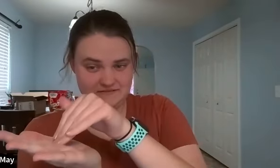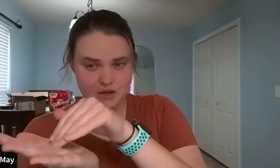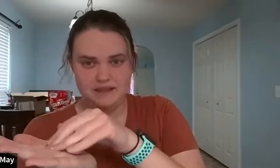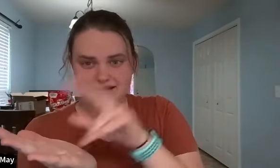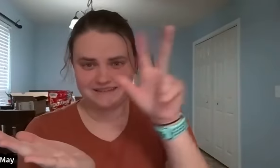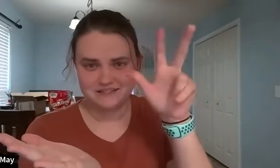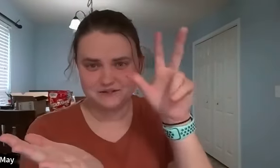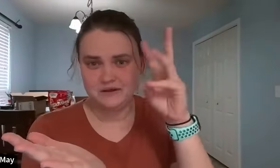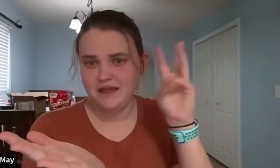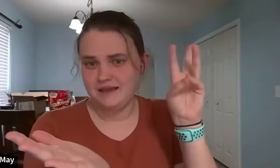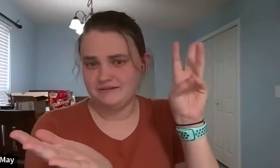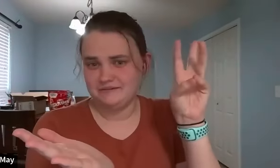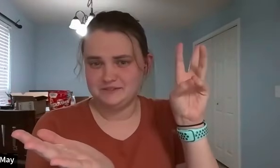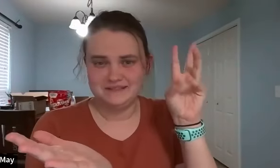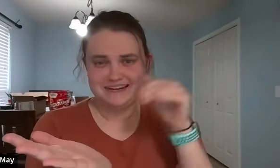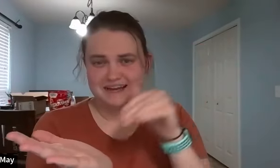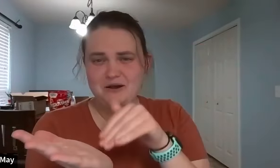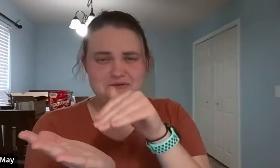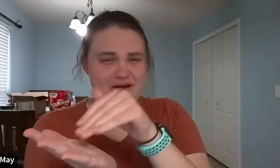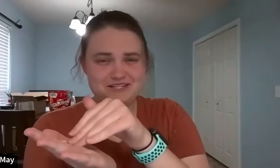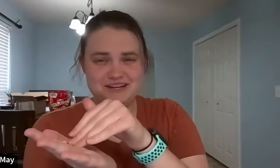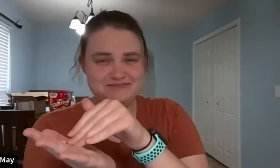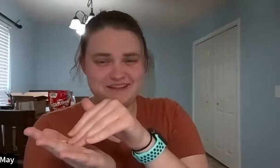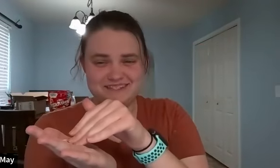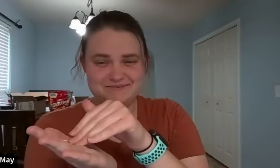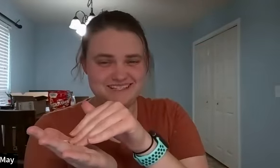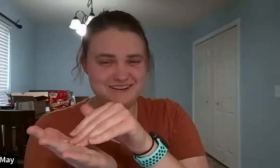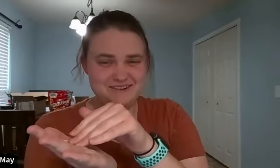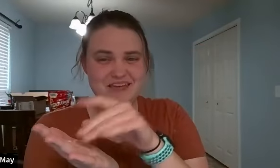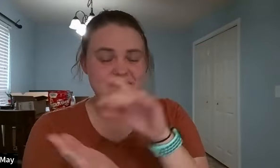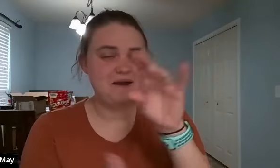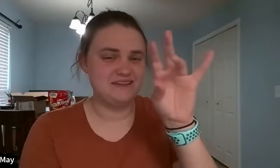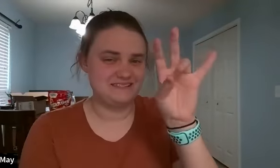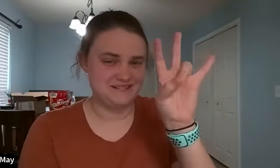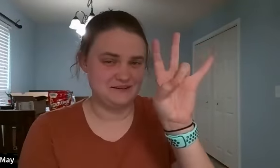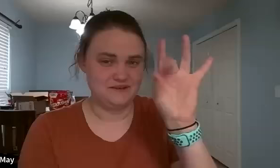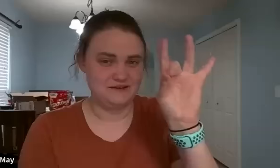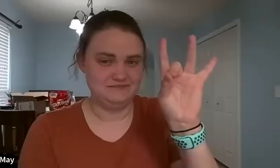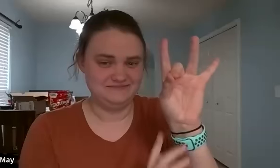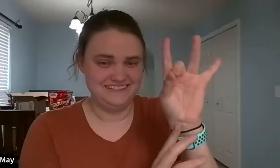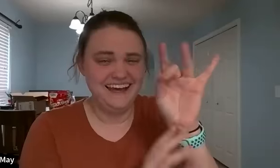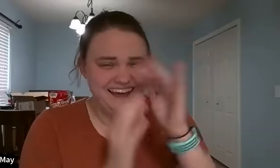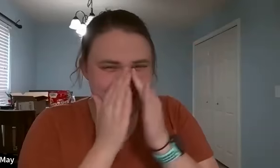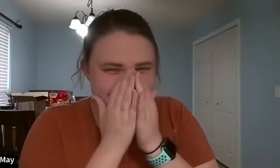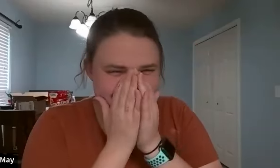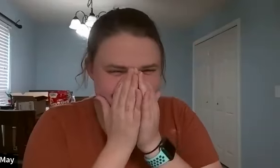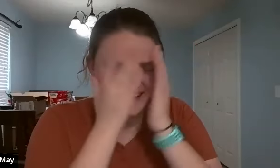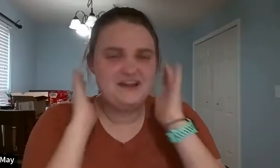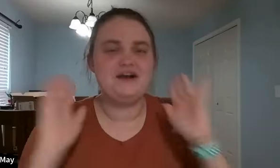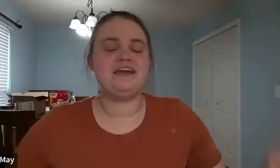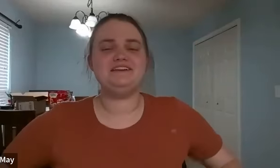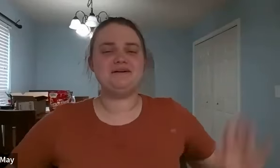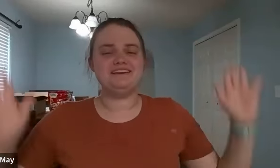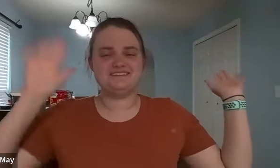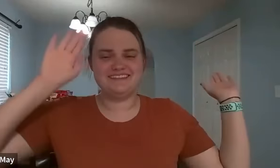Oh wait, did I do? Which one did I? Oh no, I shouldn't have done this to myself. Now I'm messing myself up. Okay, you know what?